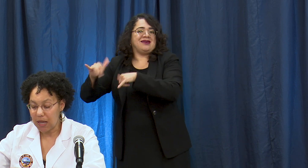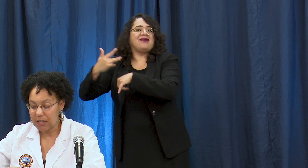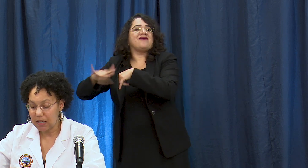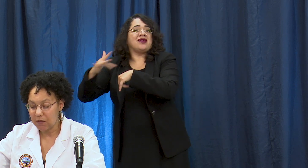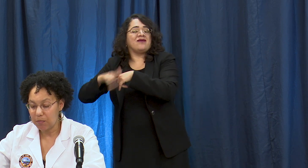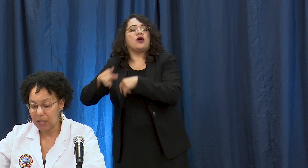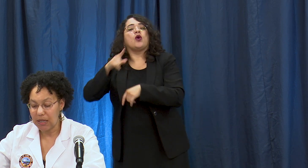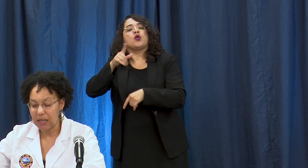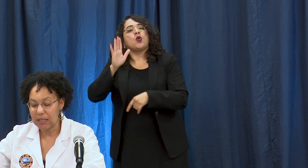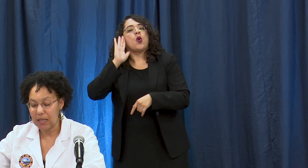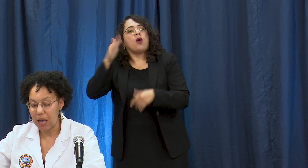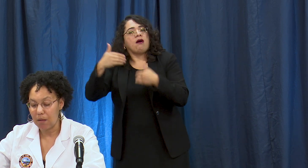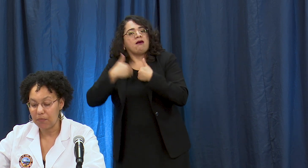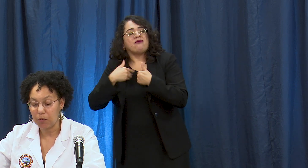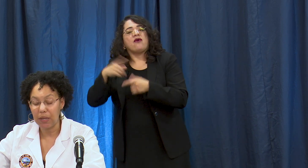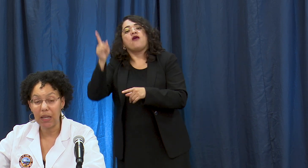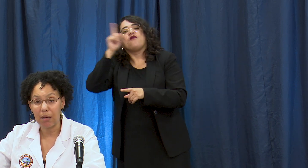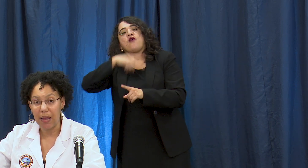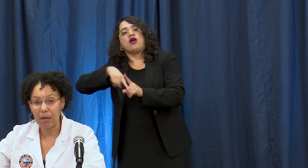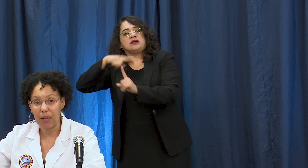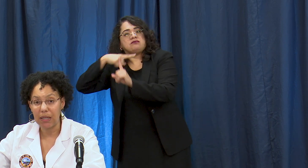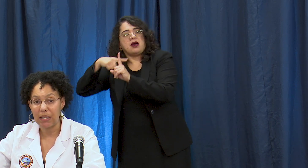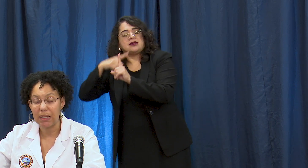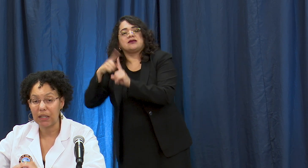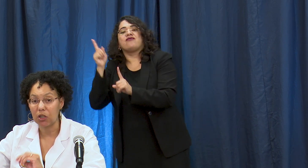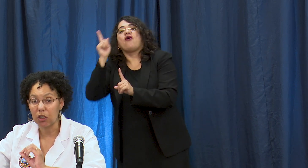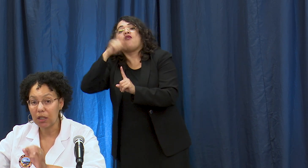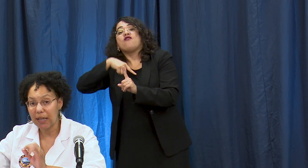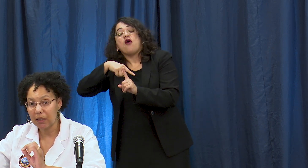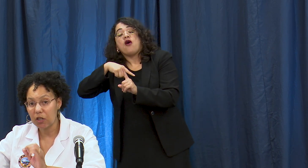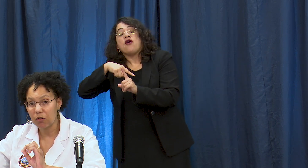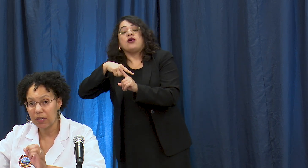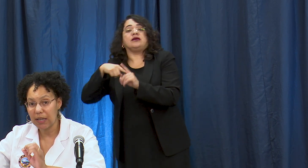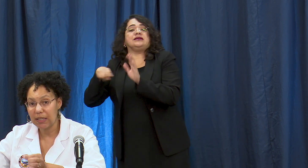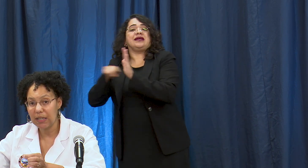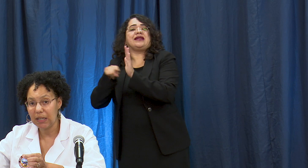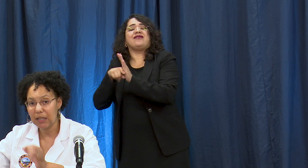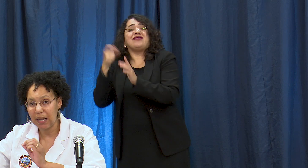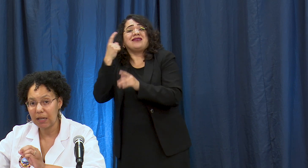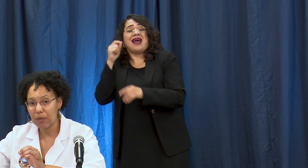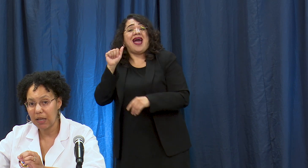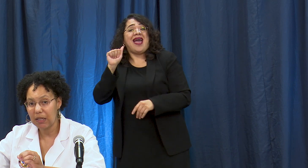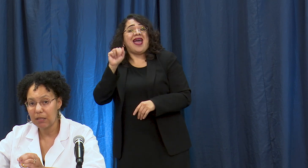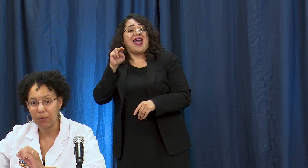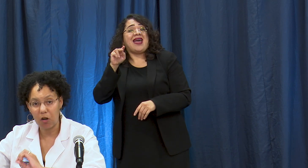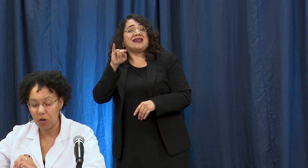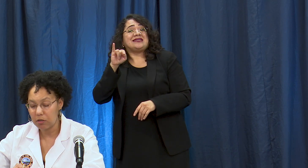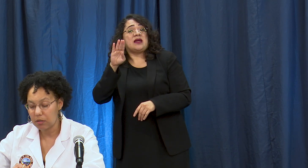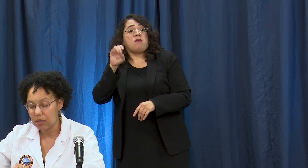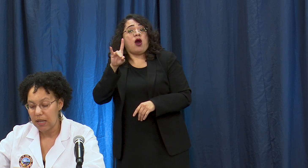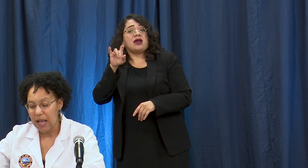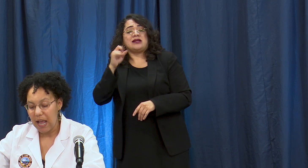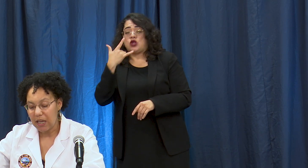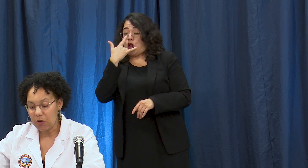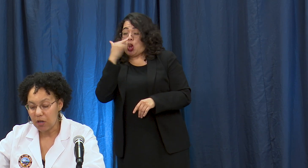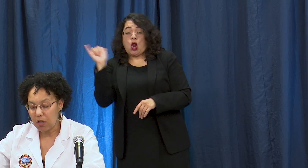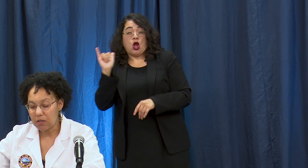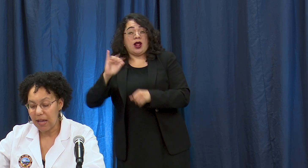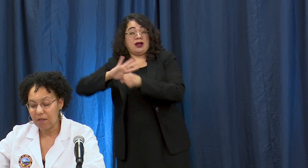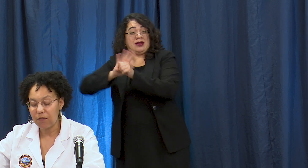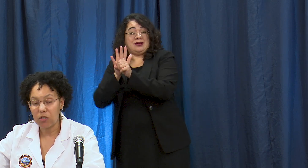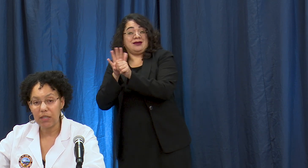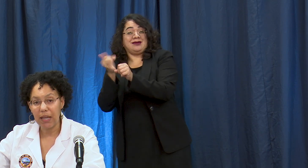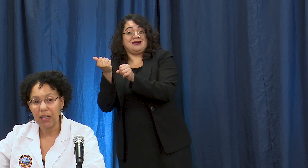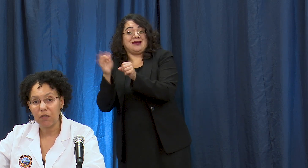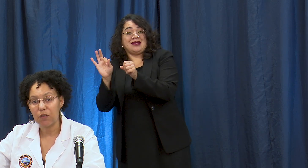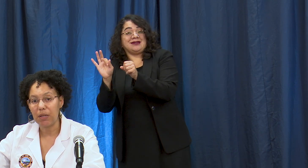false positives because they're picking up antibodies that look like the COVID-19 antibodies but aren't. And you can also